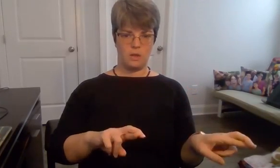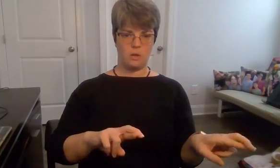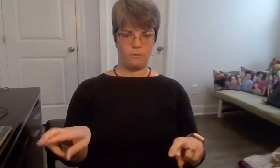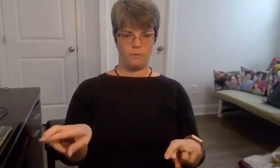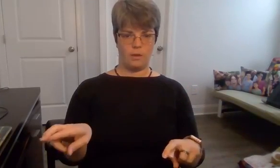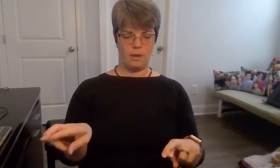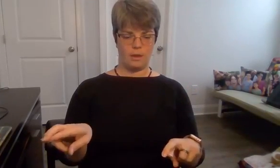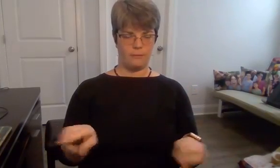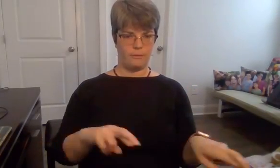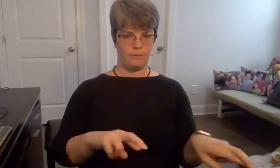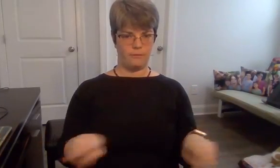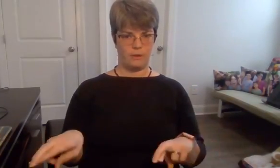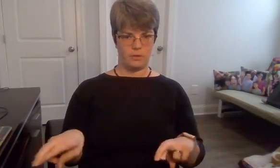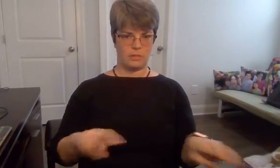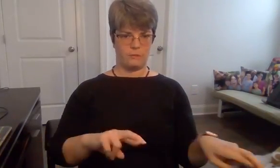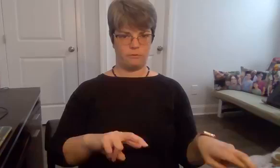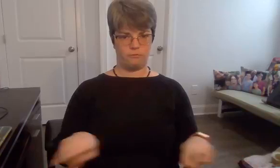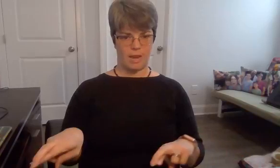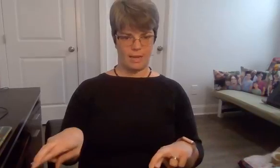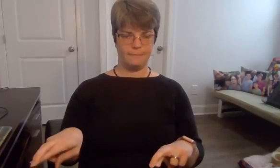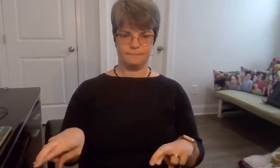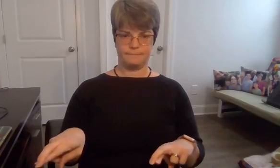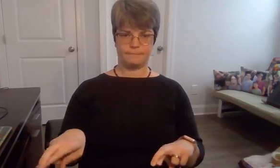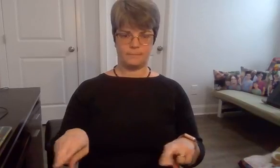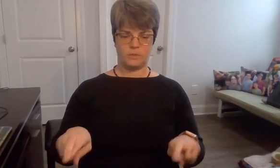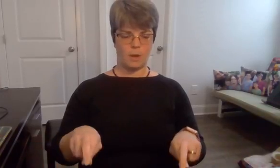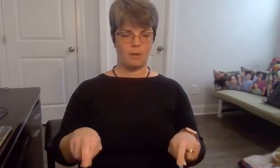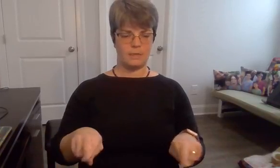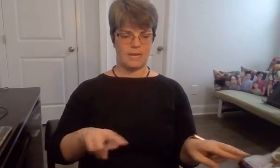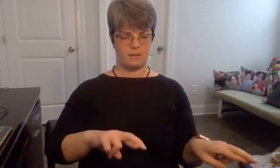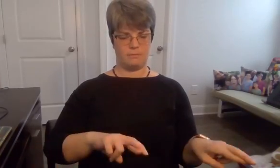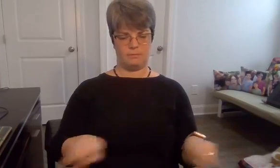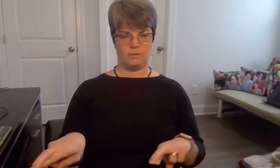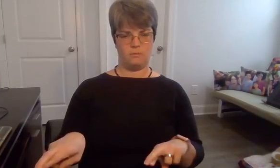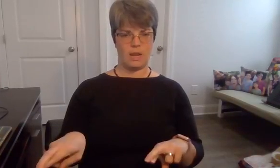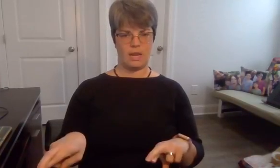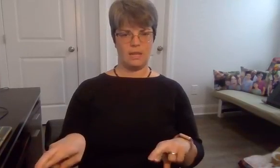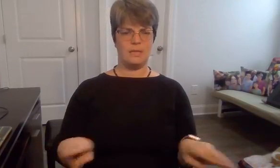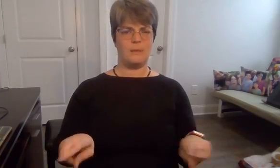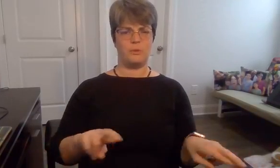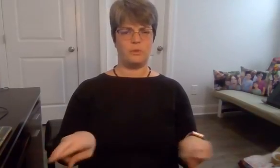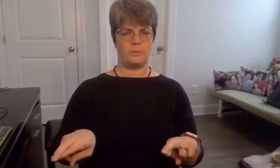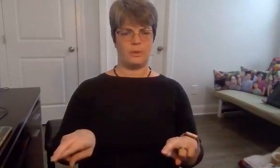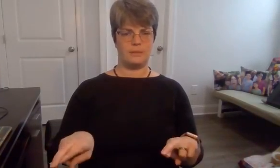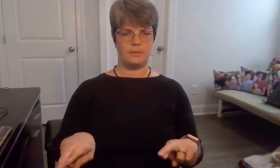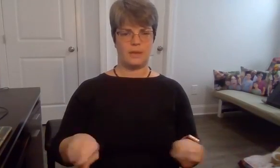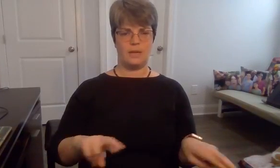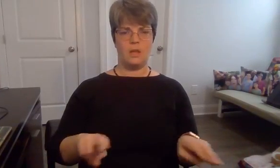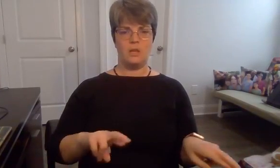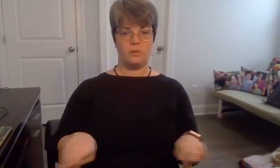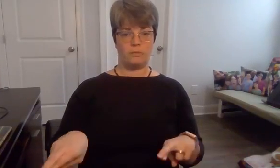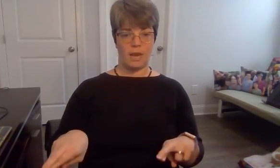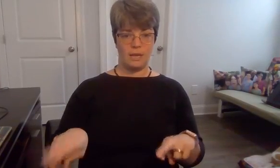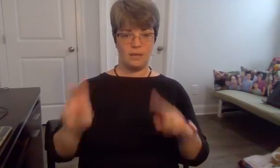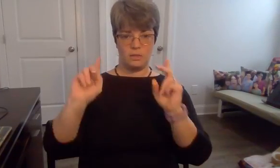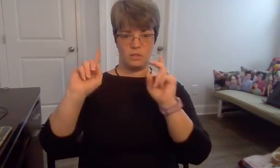go in front of yourself, ready. So palms down, ready. Some people do it twice, that's fine. So ready to